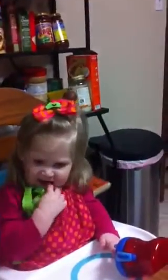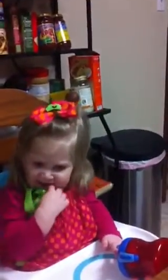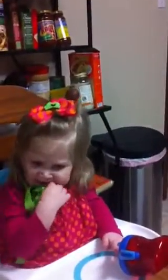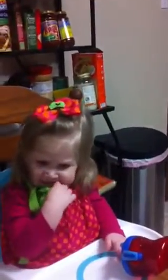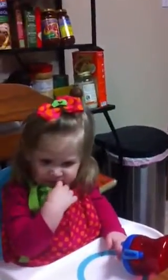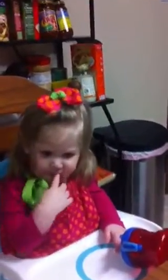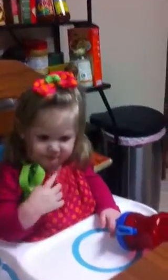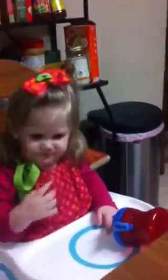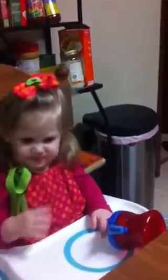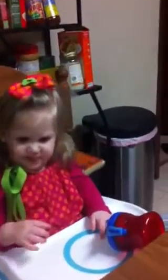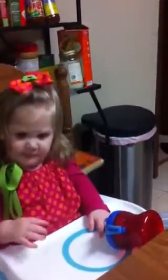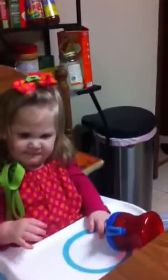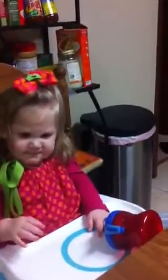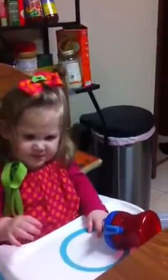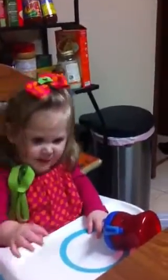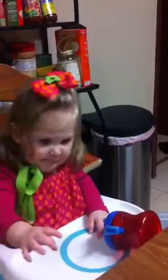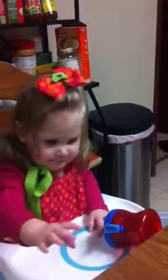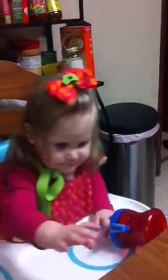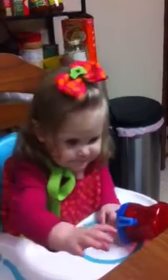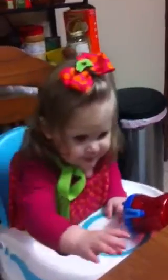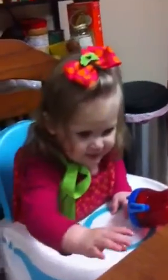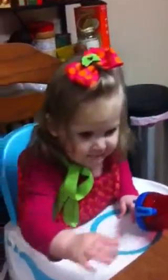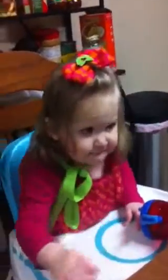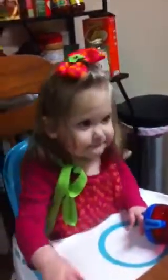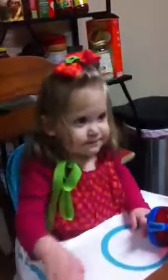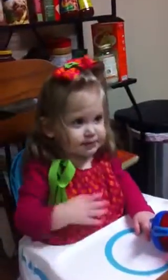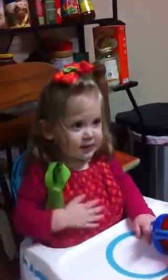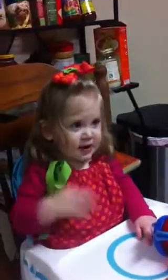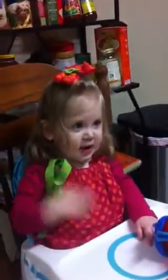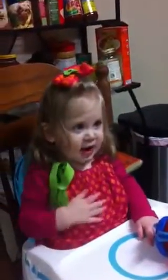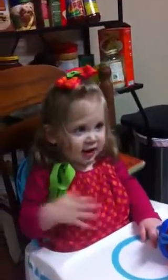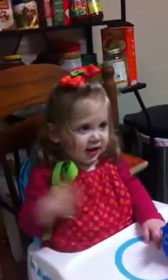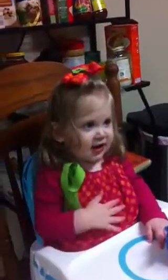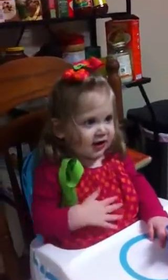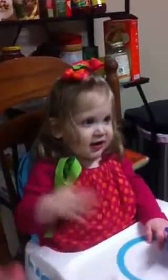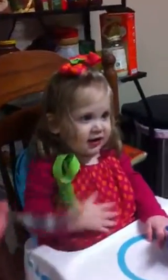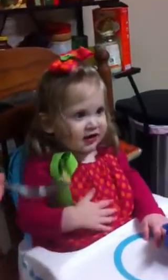Our own made up sign language. Can you say more please? Yay!